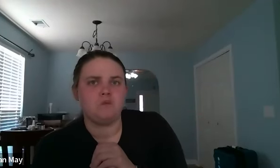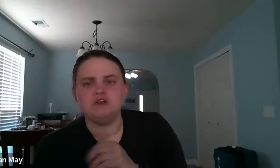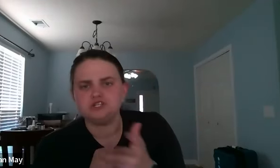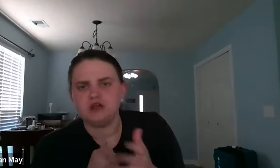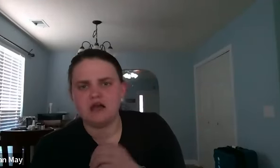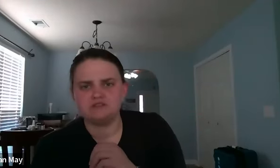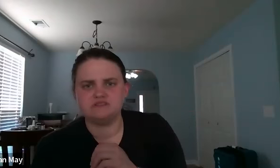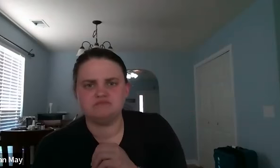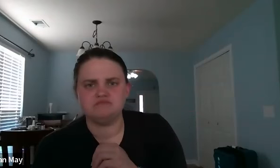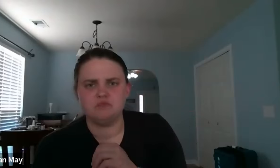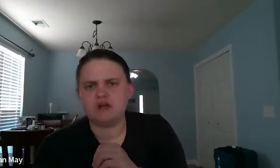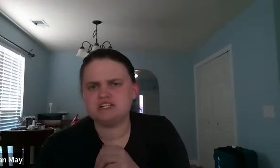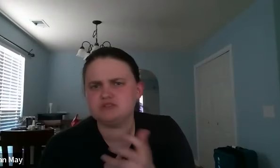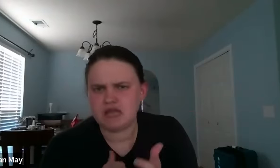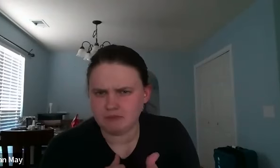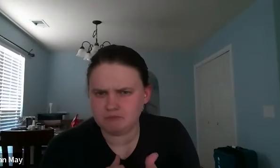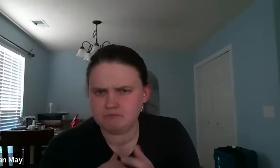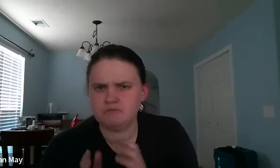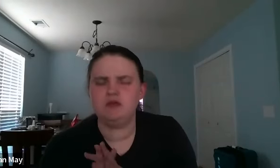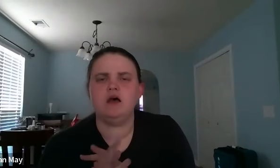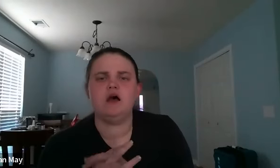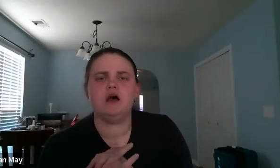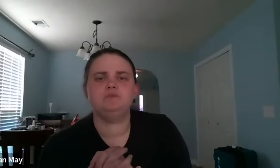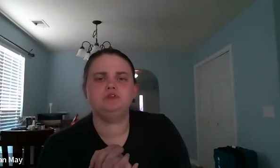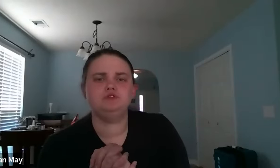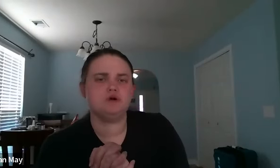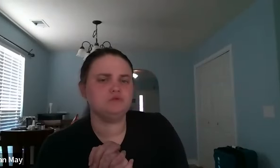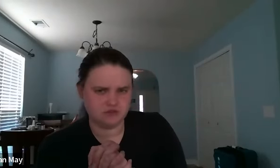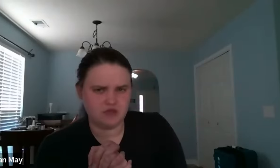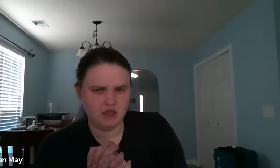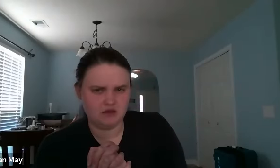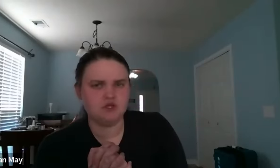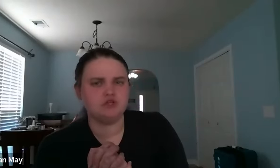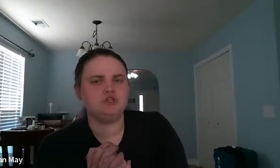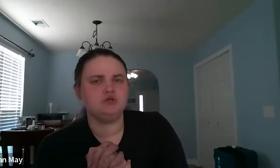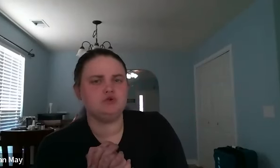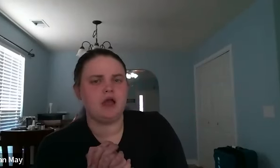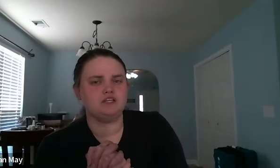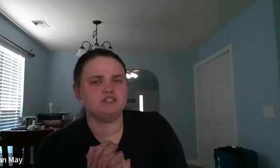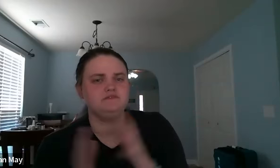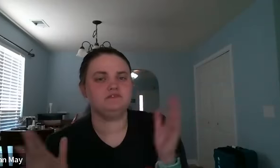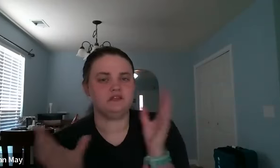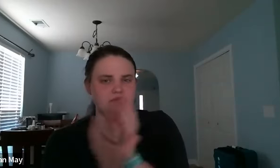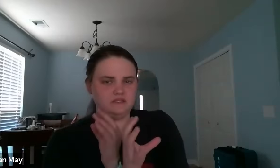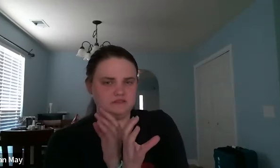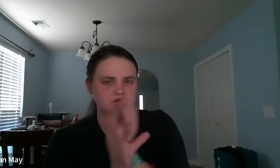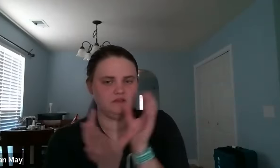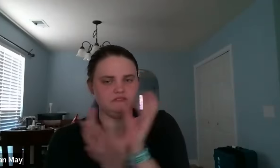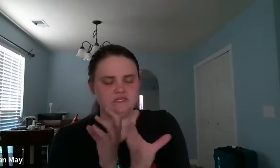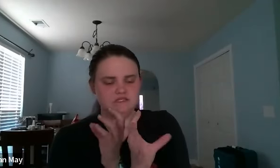where is your house? What is your name? You don't do that. You actually flip it in the sense.